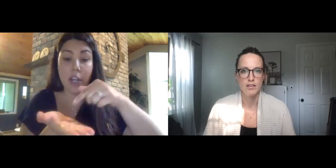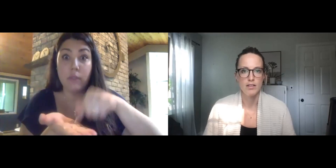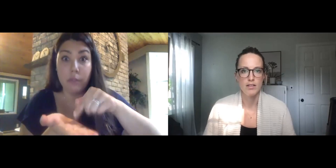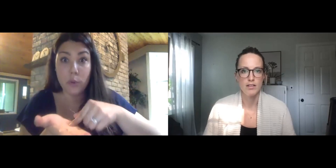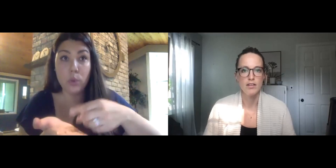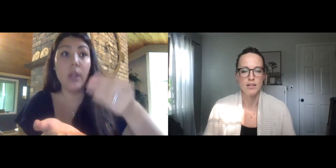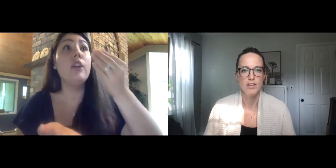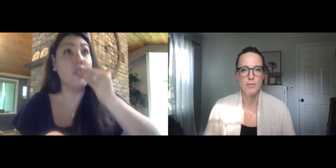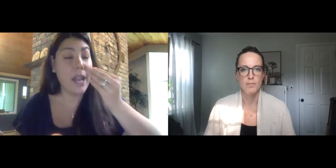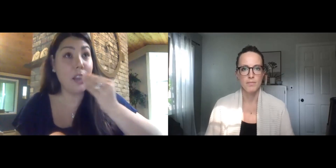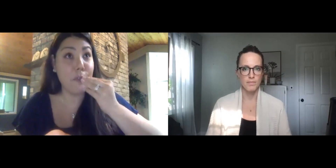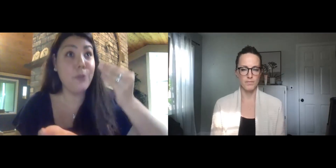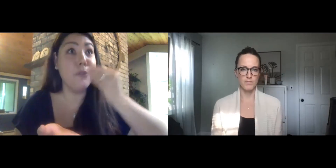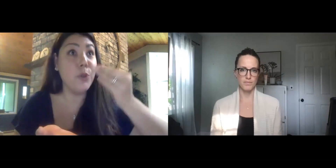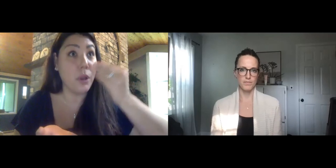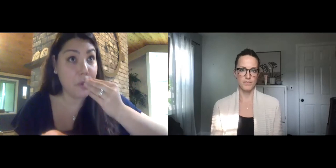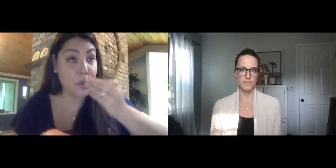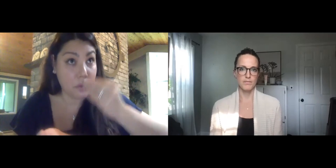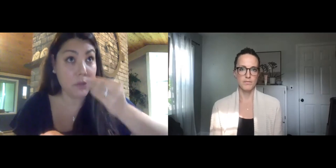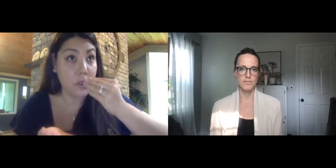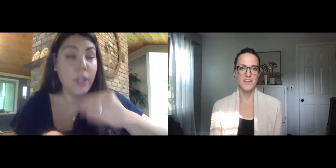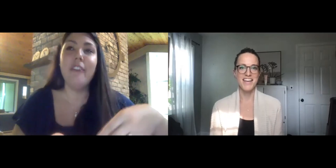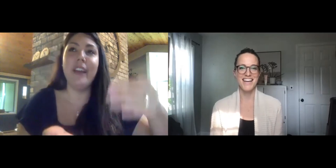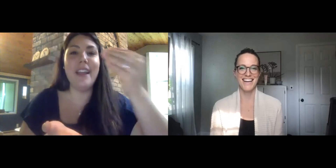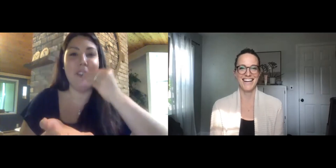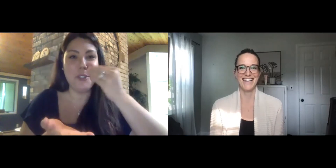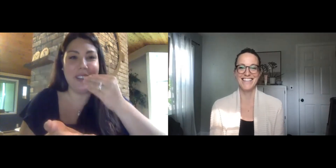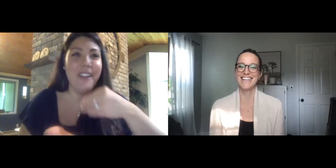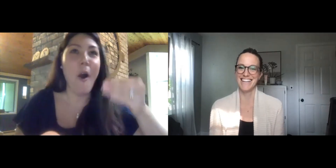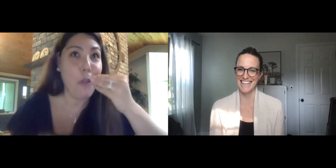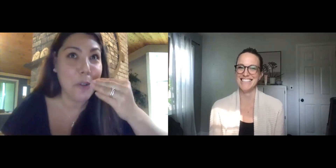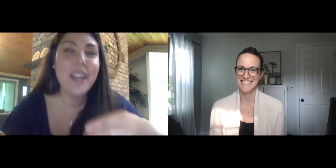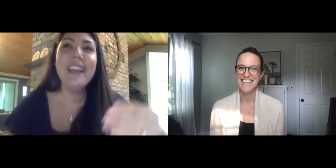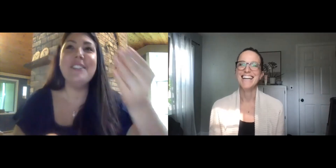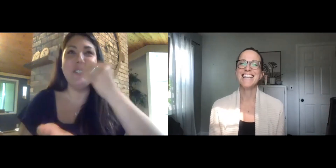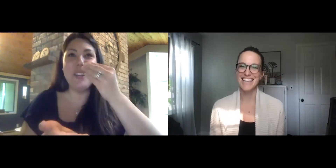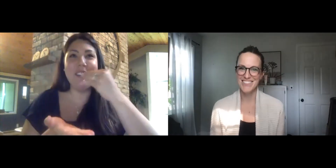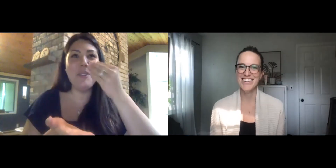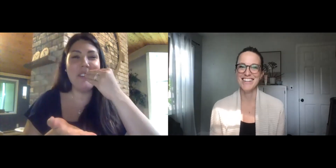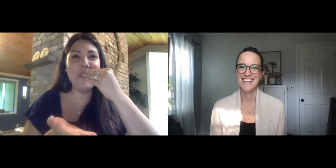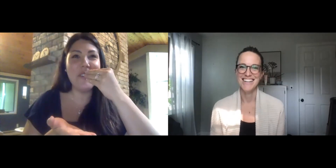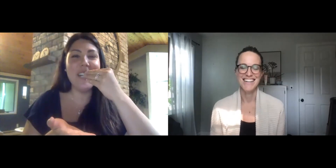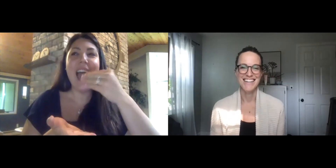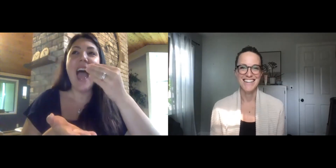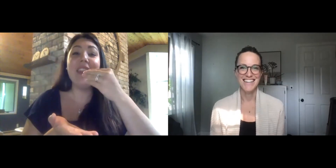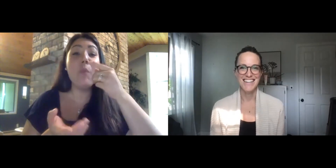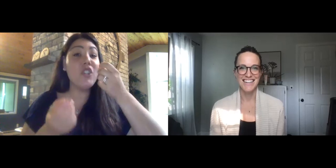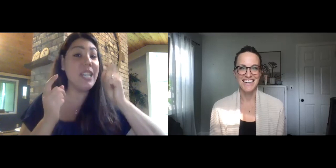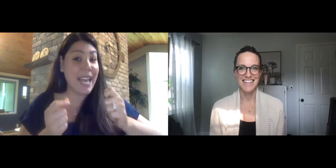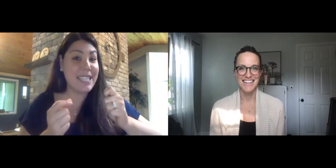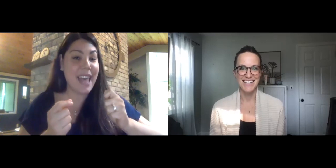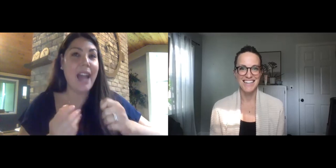the connection of the food. You're Yeah. signing food. You want a food? You want food, right? Oh, Yes. food. You're Yep. doing food, and then